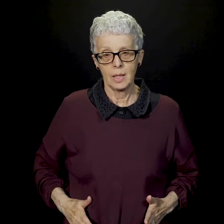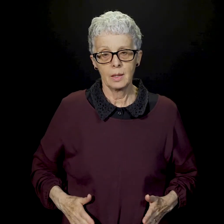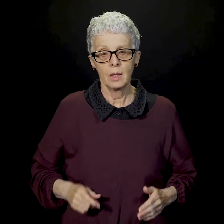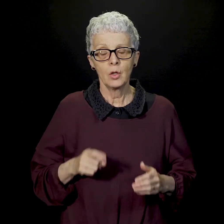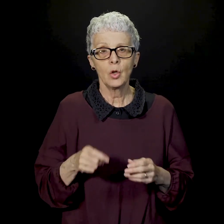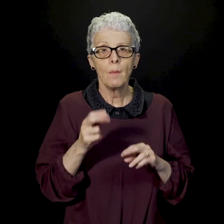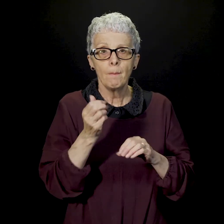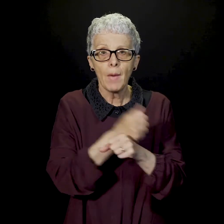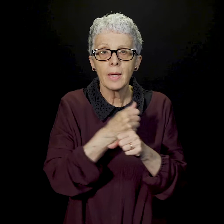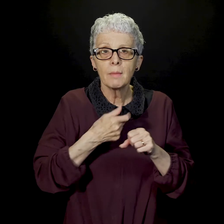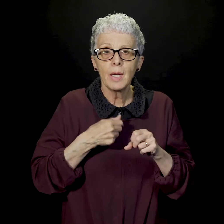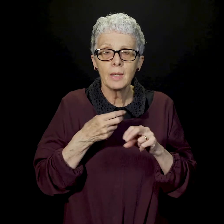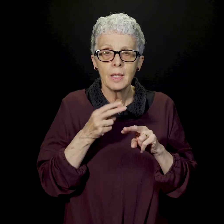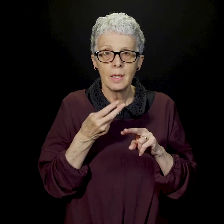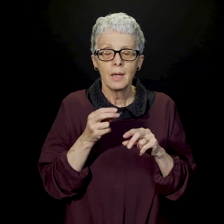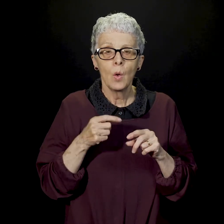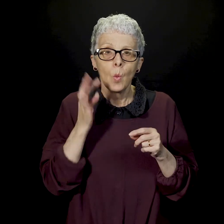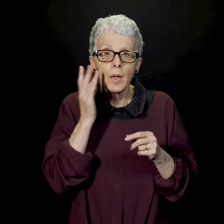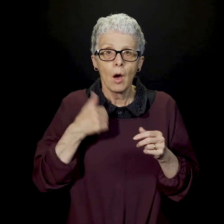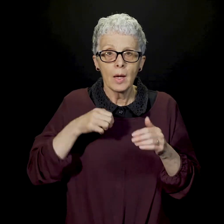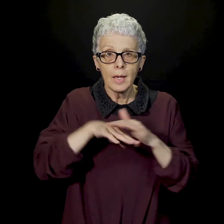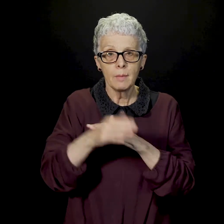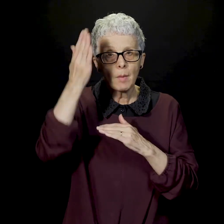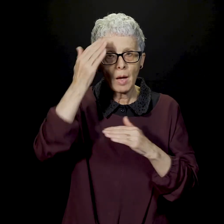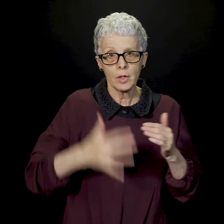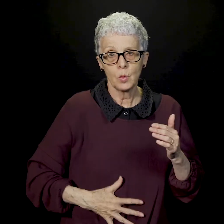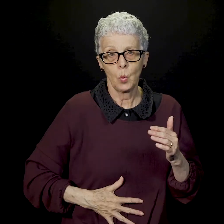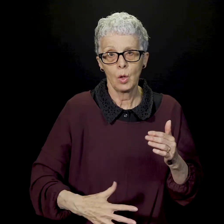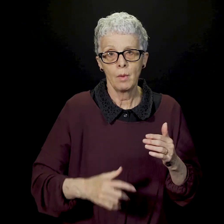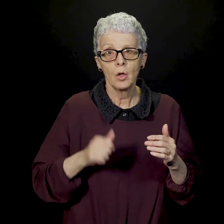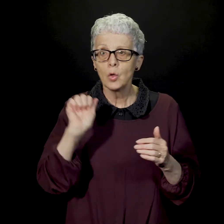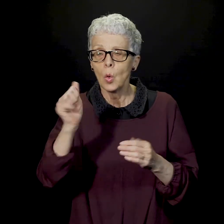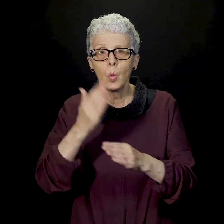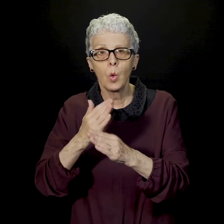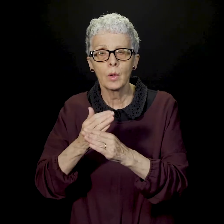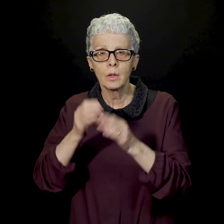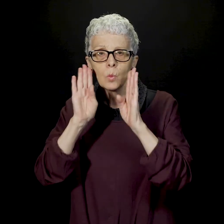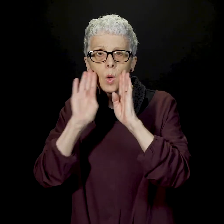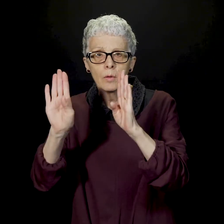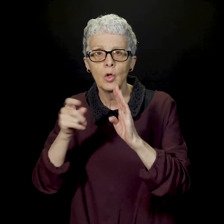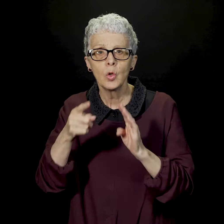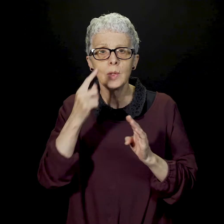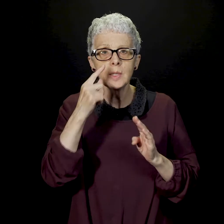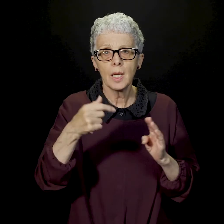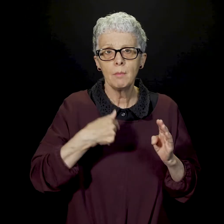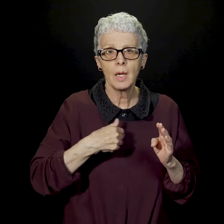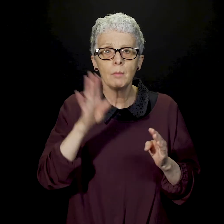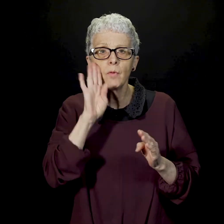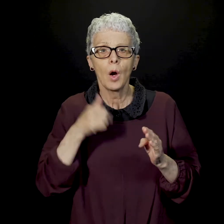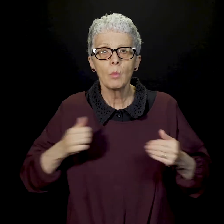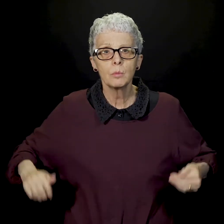You knit me together even while I was in my mother's womb. Your work is marvelous. You saw me before I was even